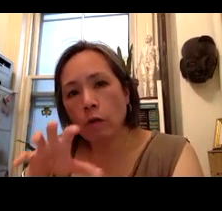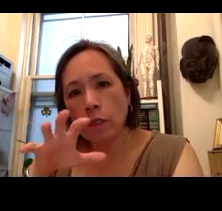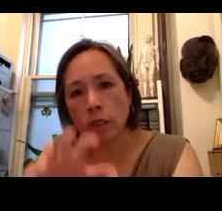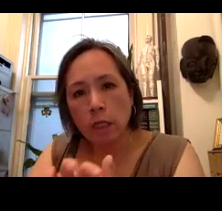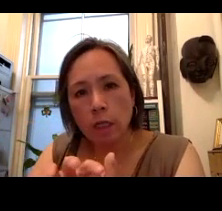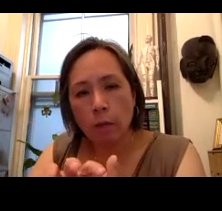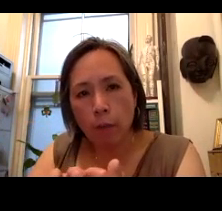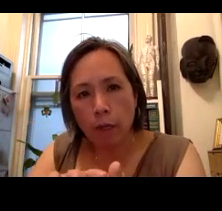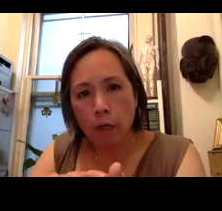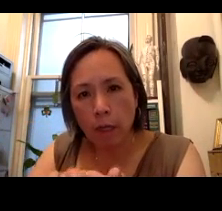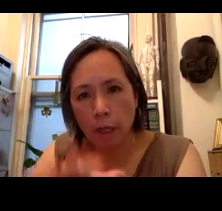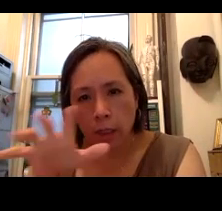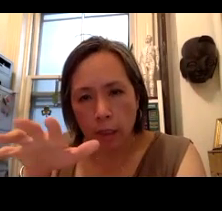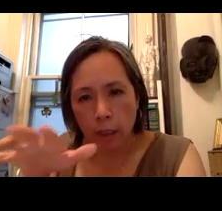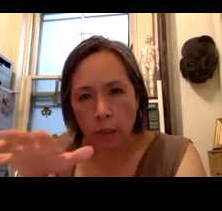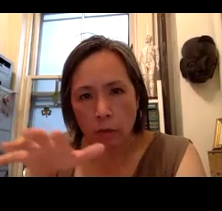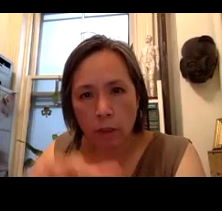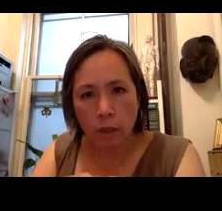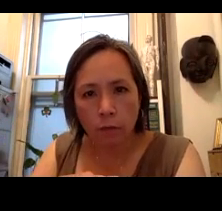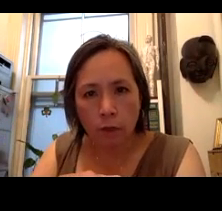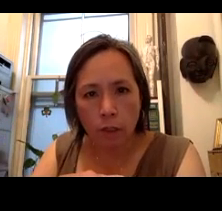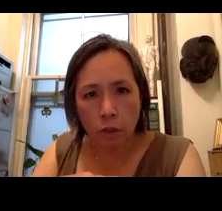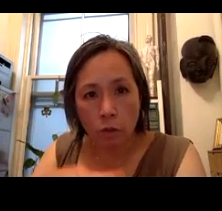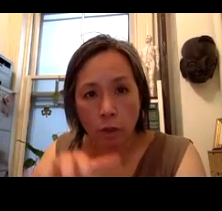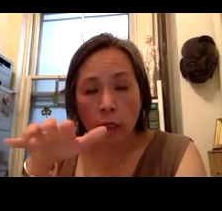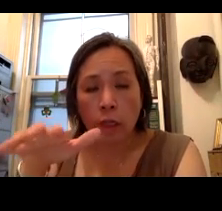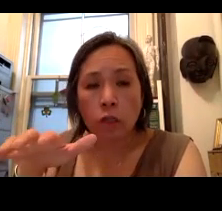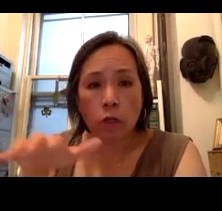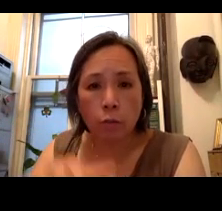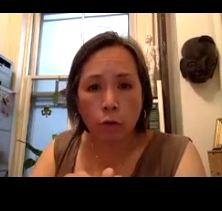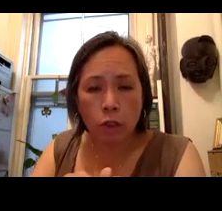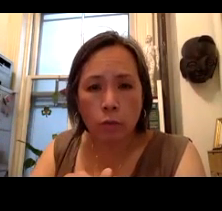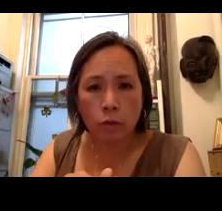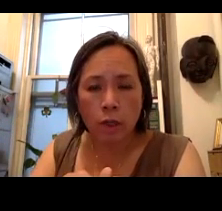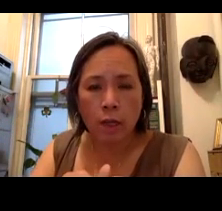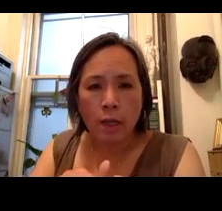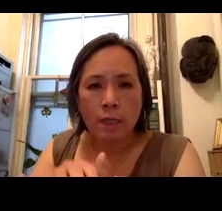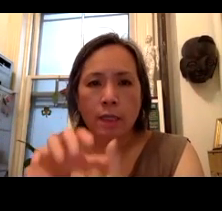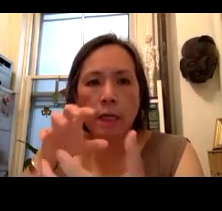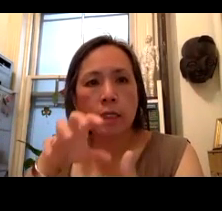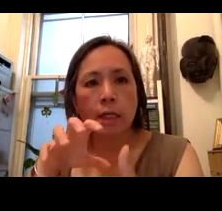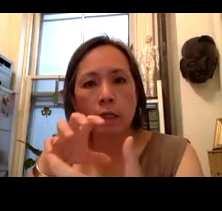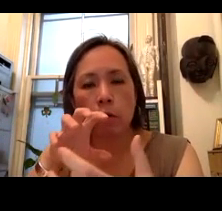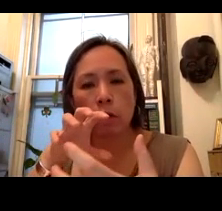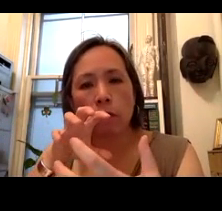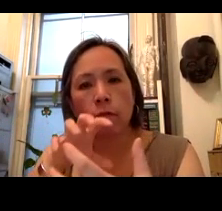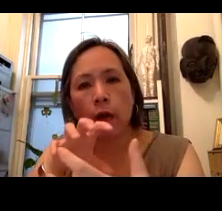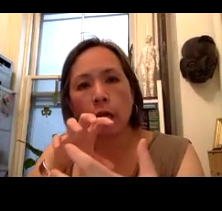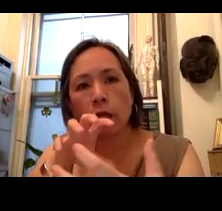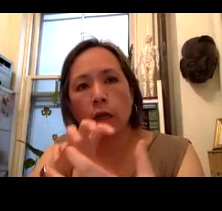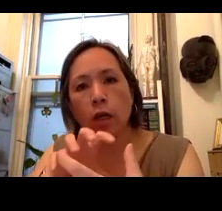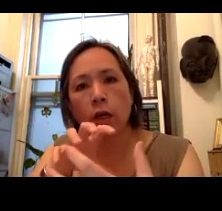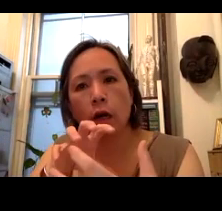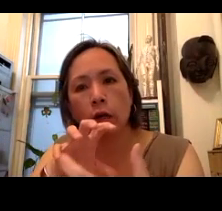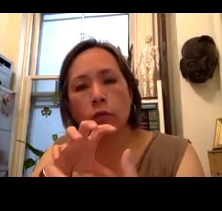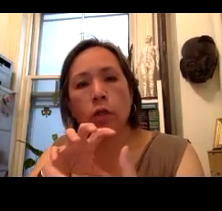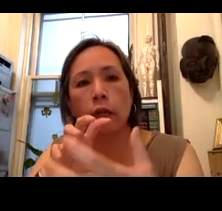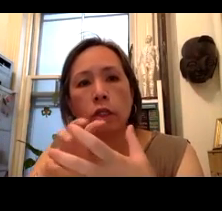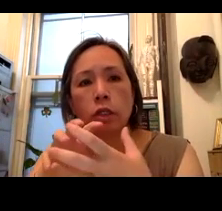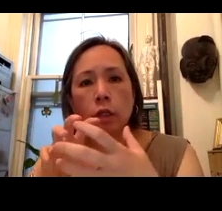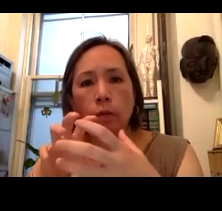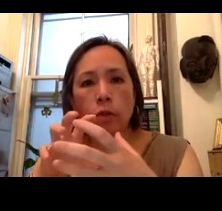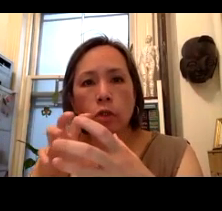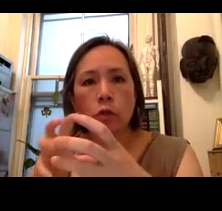what I want you to see embedded in each of these definitions or in each of these principles is the idea that we're defining yin and yang